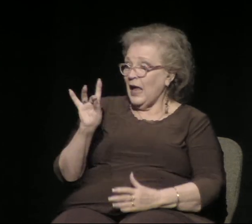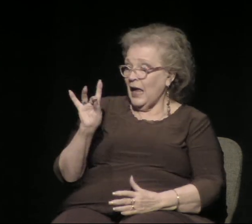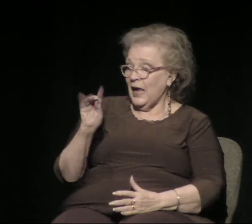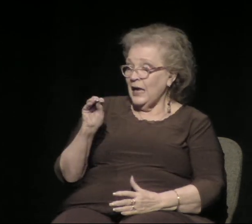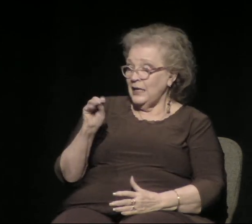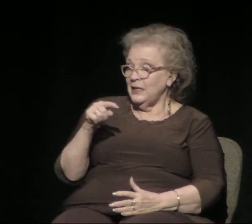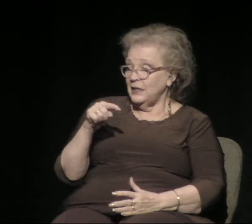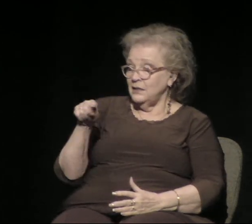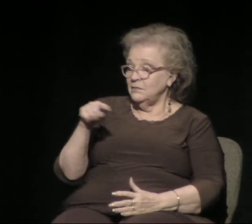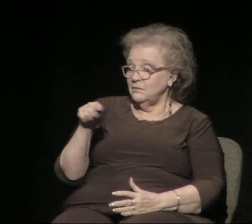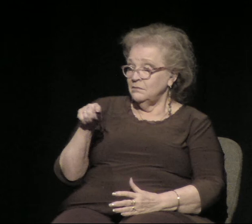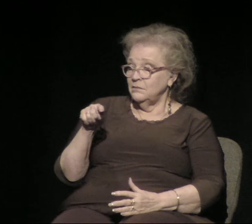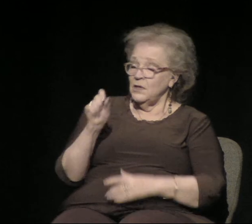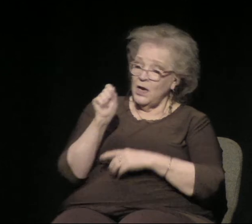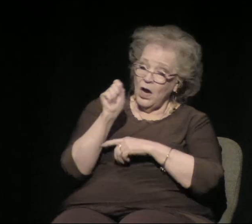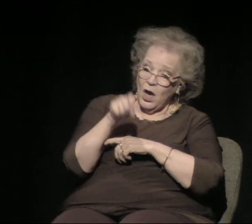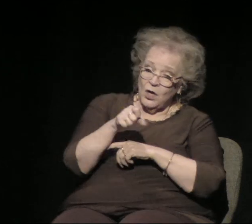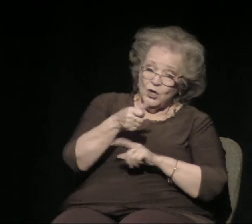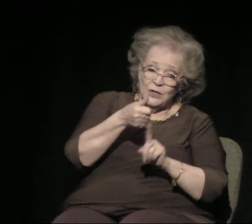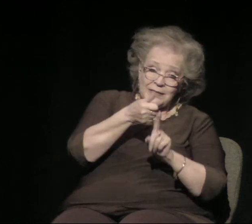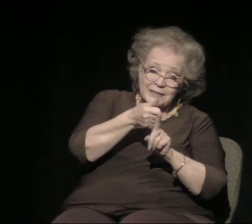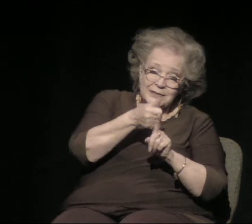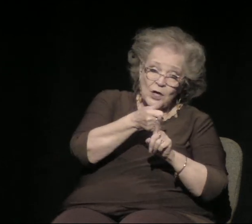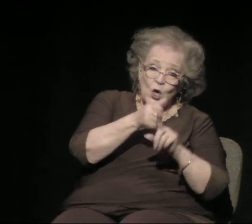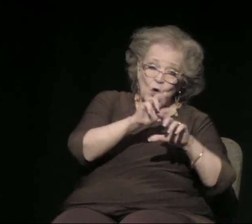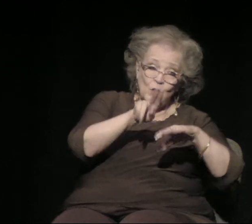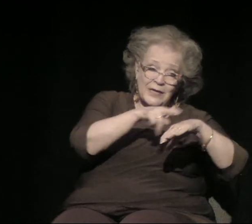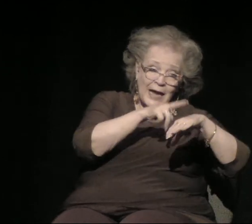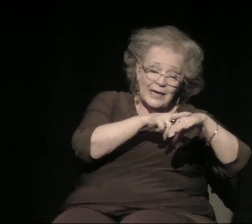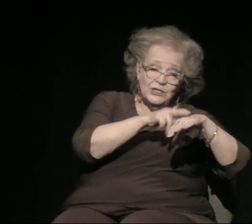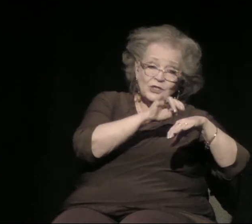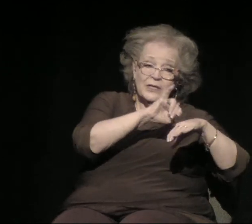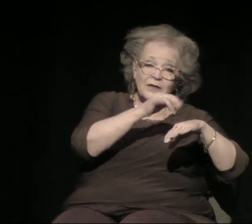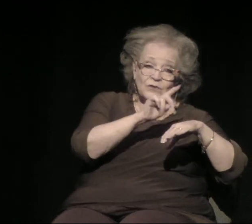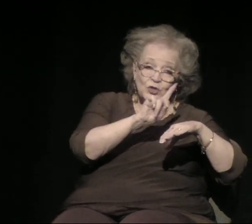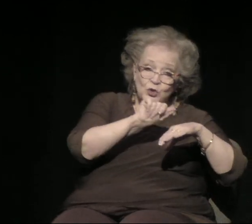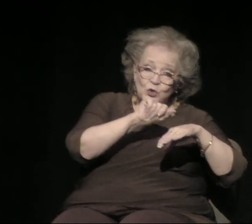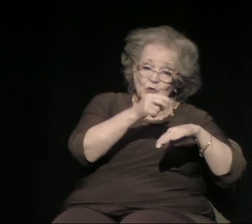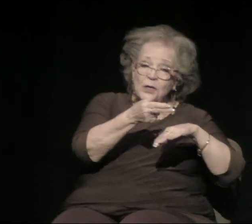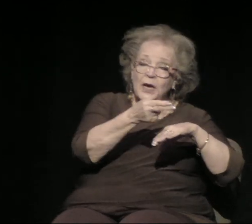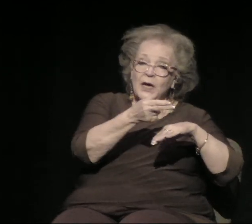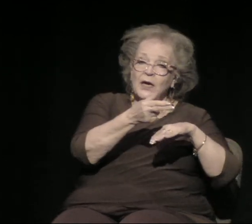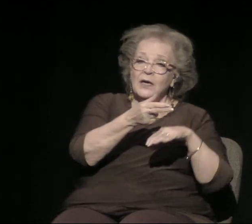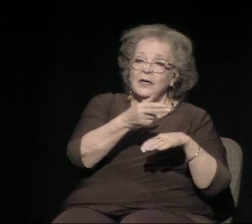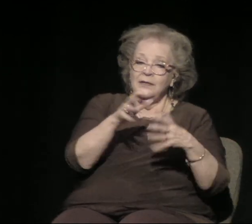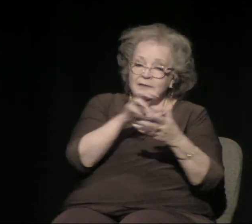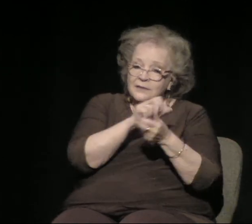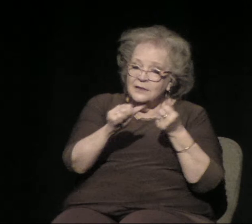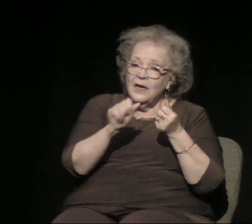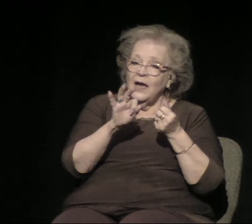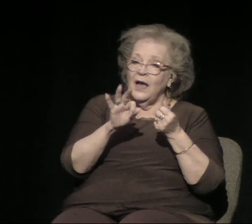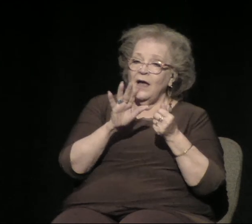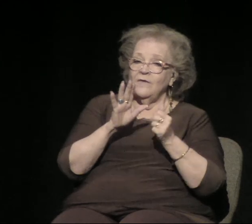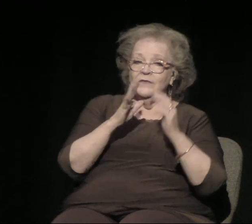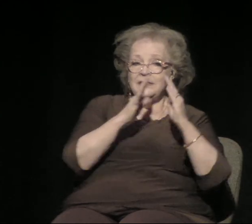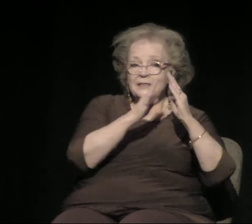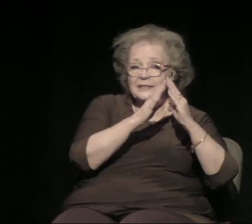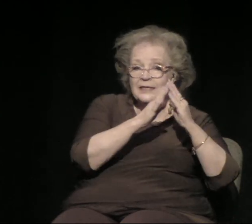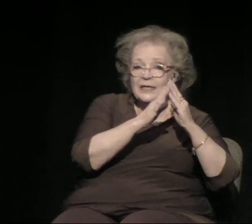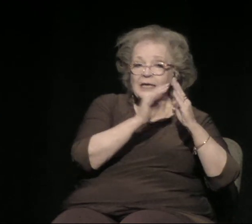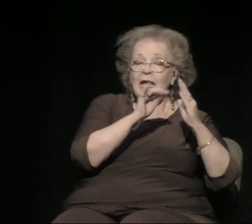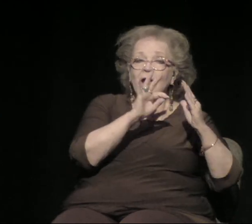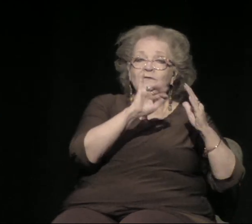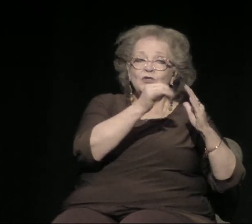Having survived the conquering of his own nation, the nation of Judah, having survived the desolation of his city, the city